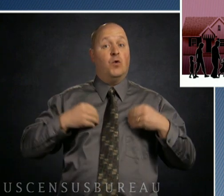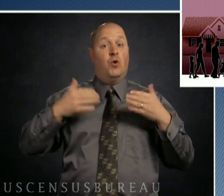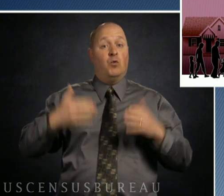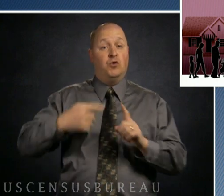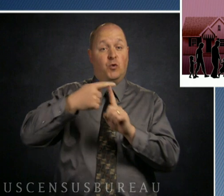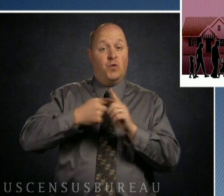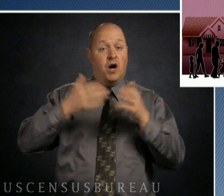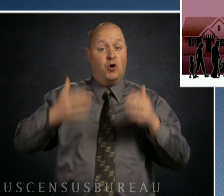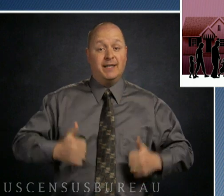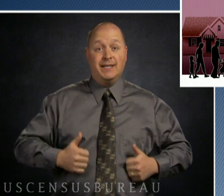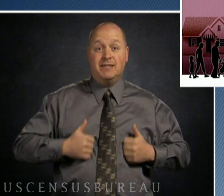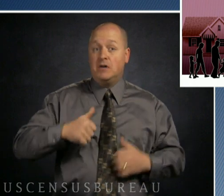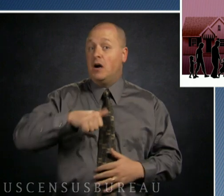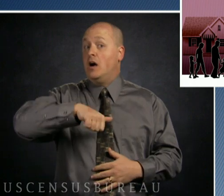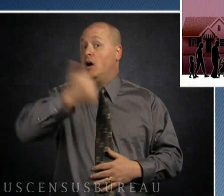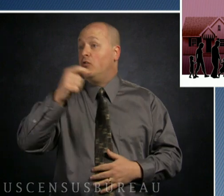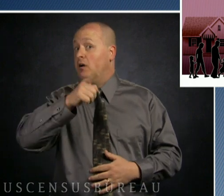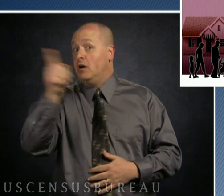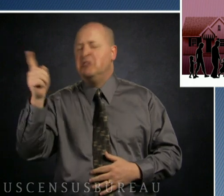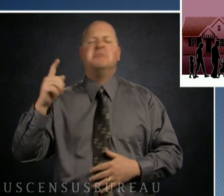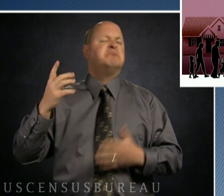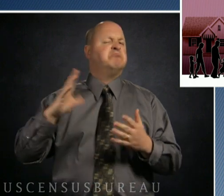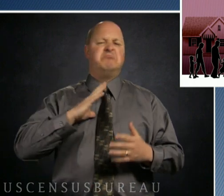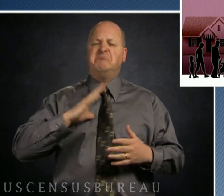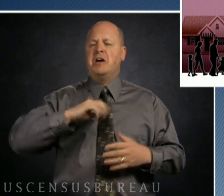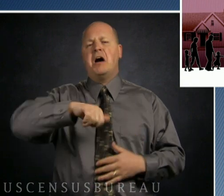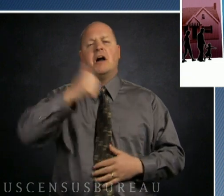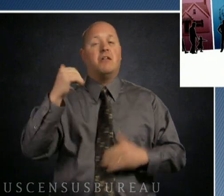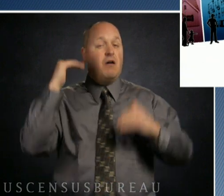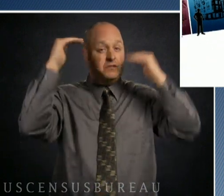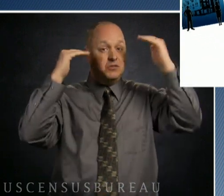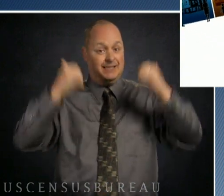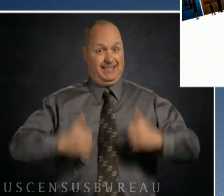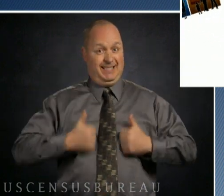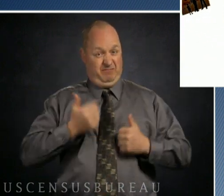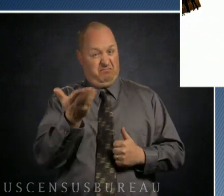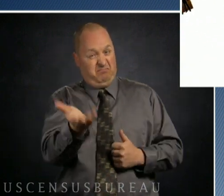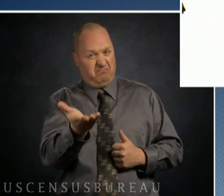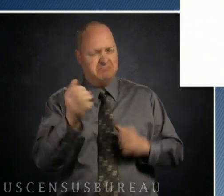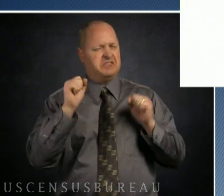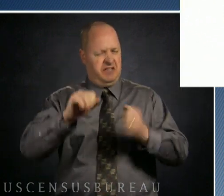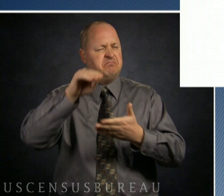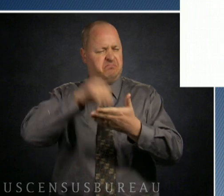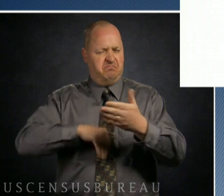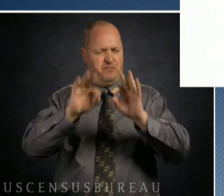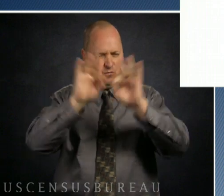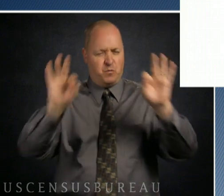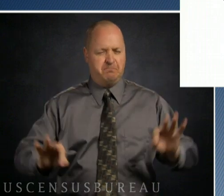owner or renter lives somewhere else, any adult living here can complete the form.